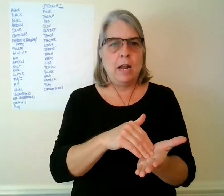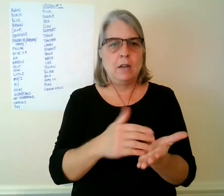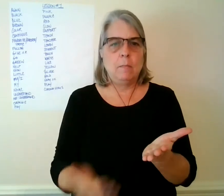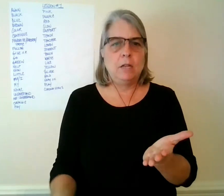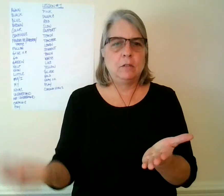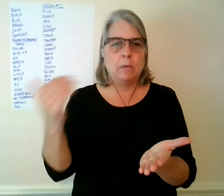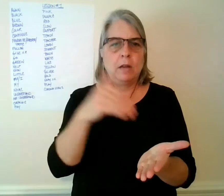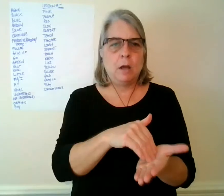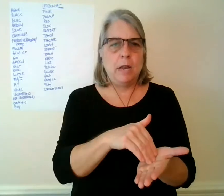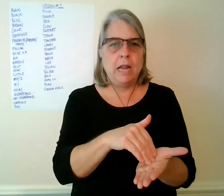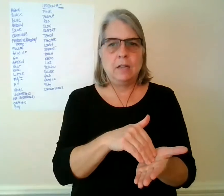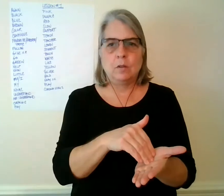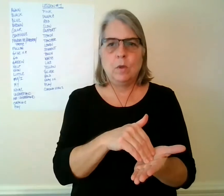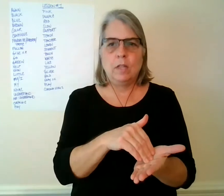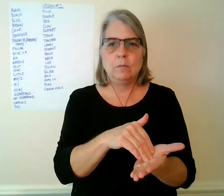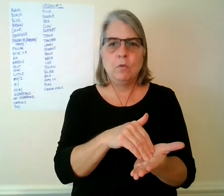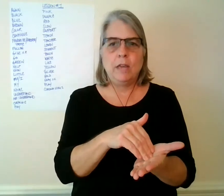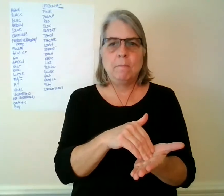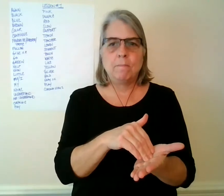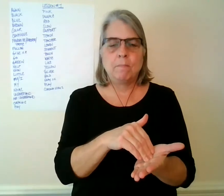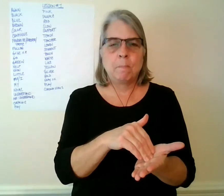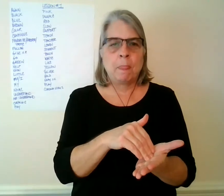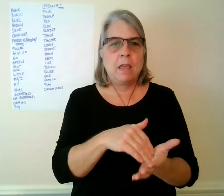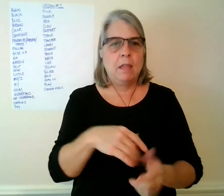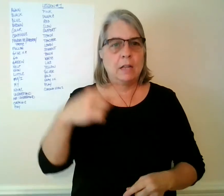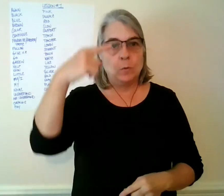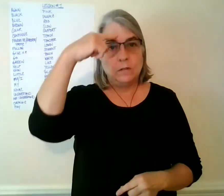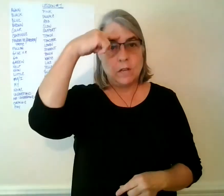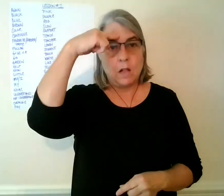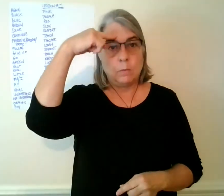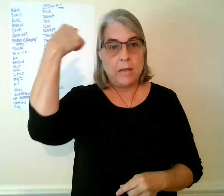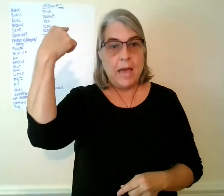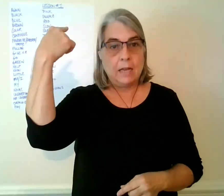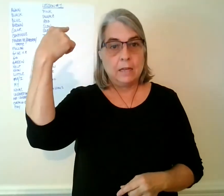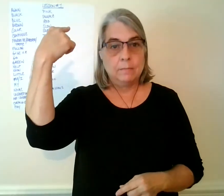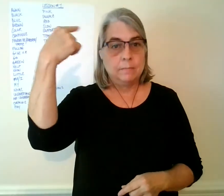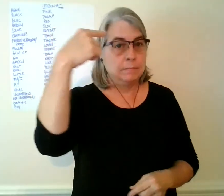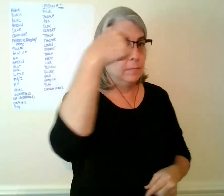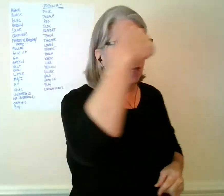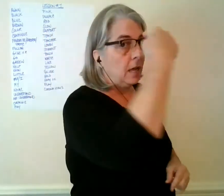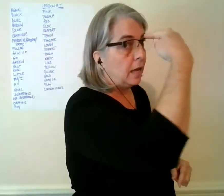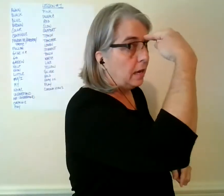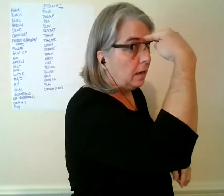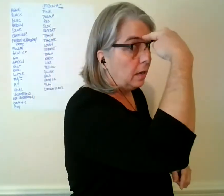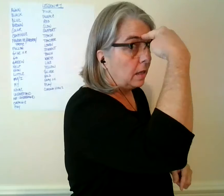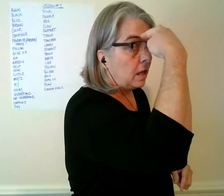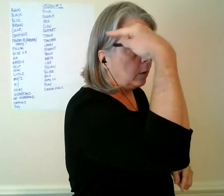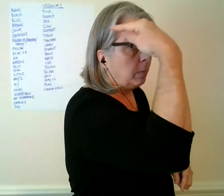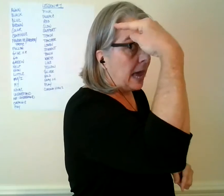hand dominant, so my dominant hand is the one that's moving. The next one is the color black. Again, the color